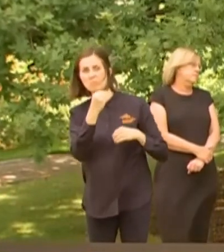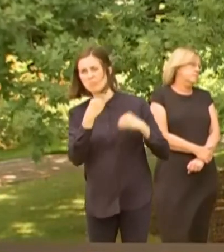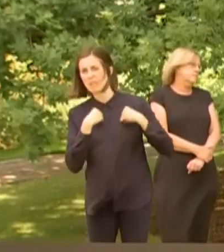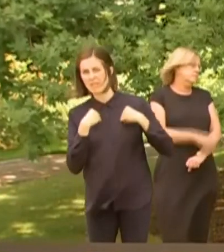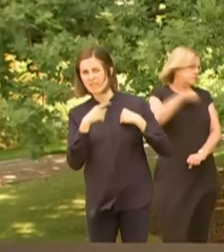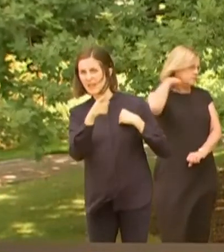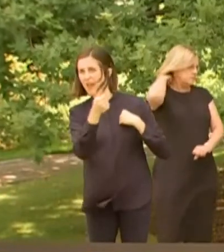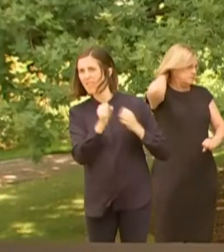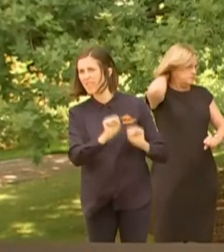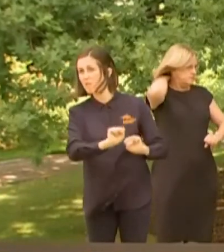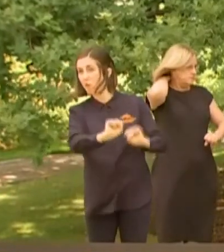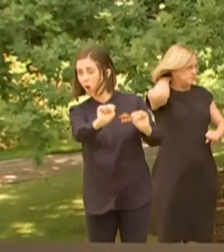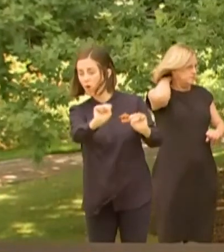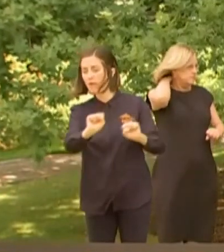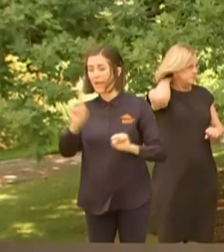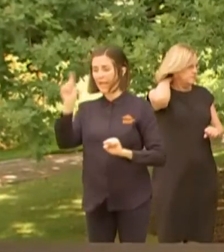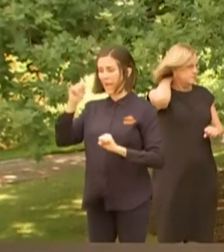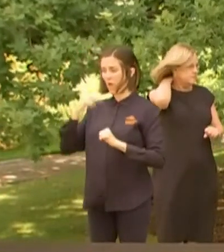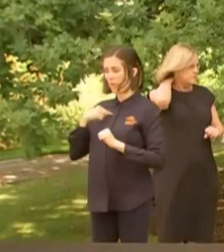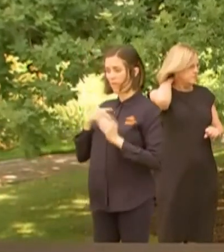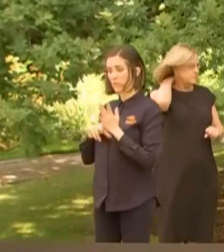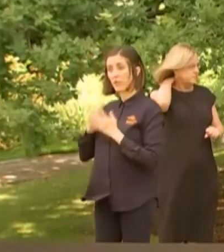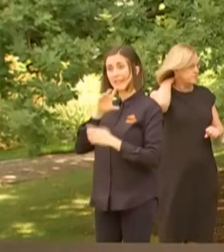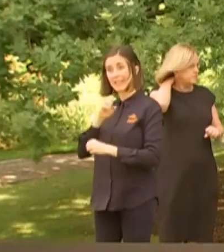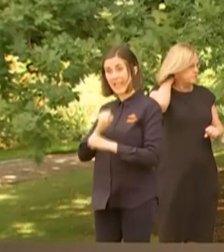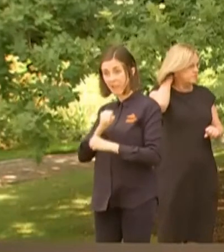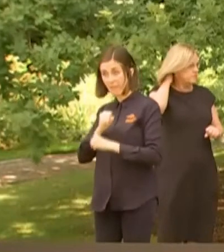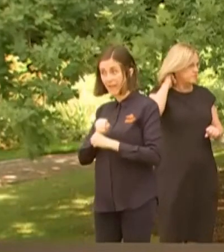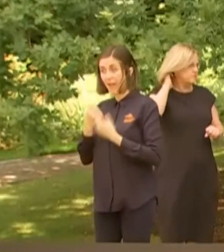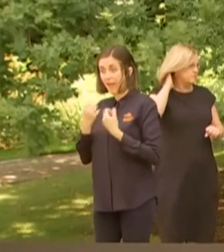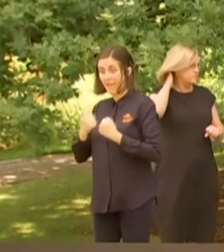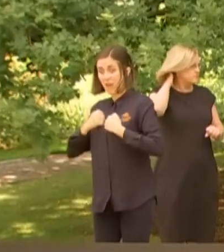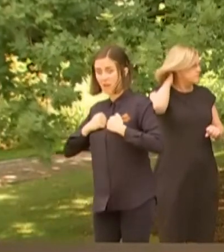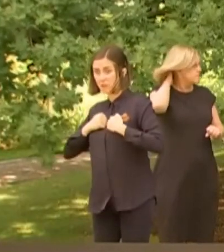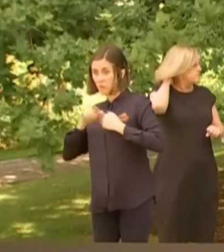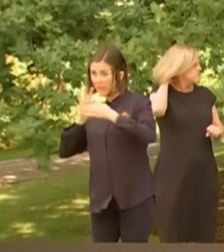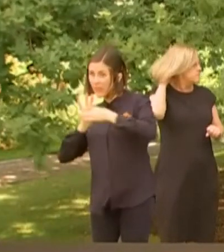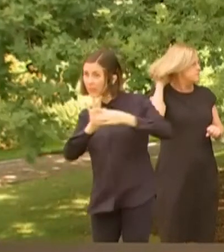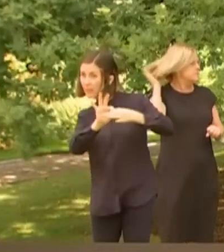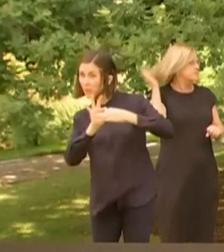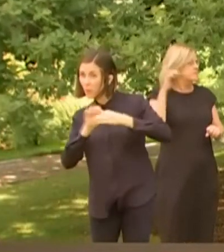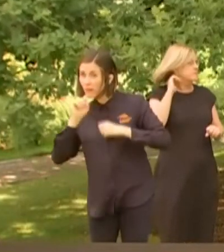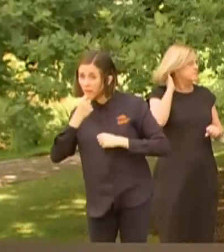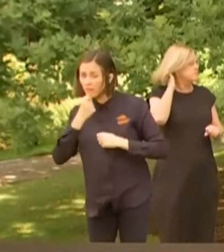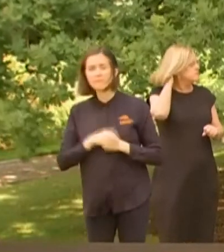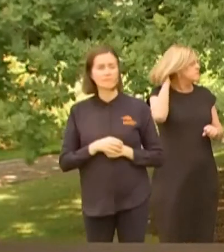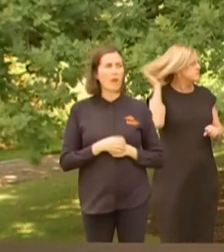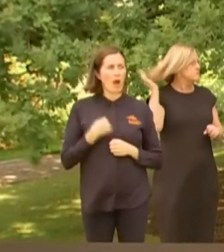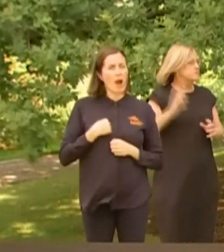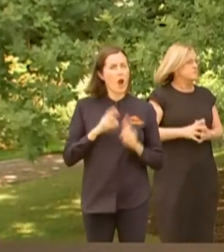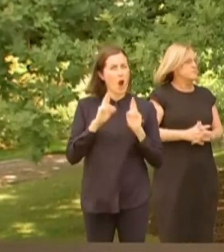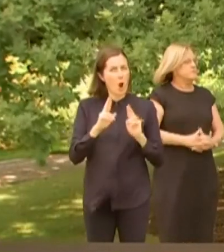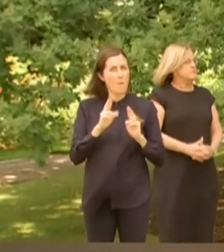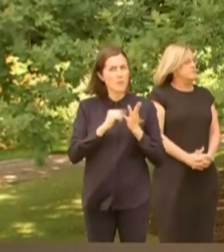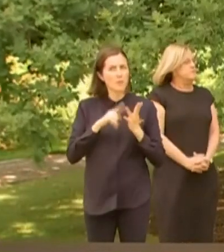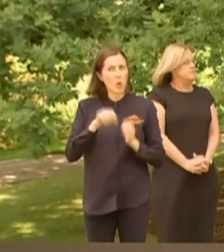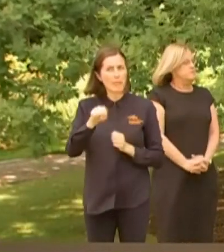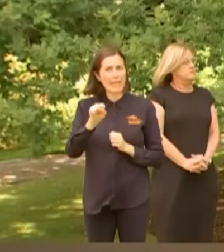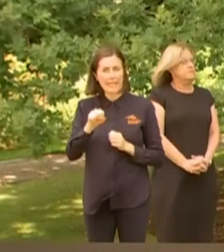themselves before the government was set Yes. up now integrated properly? I believe so, yes. I'm happy to have Minister Pearson come back to you on the exact